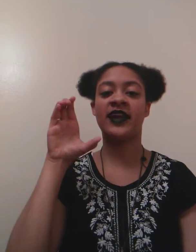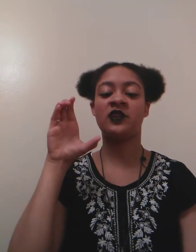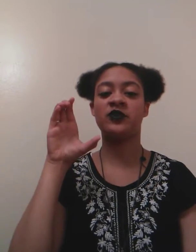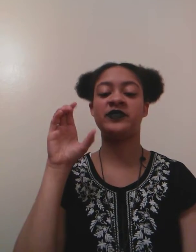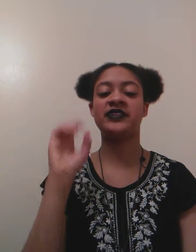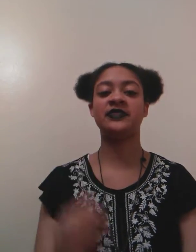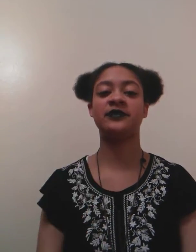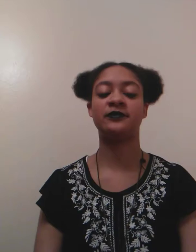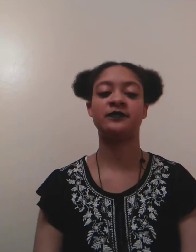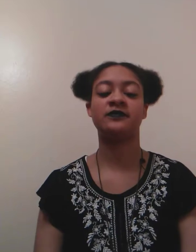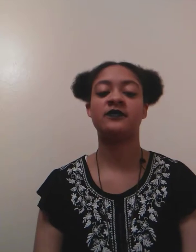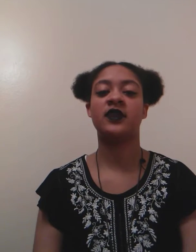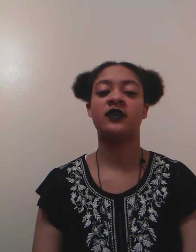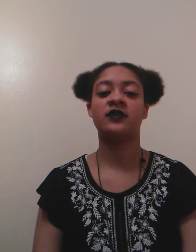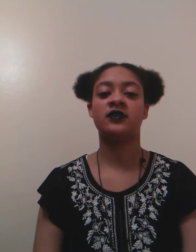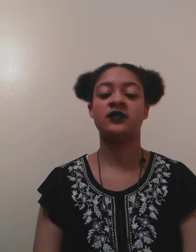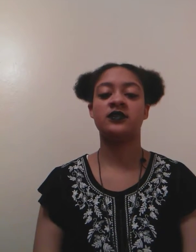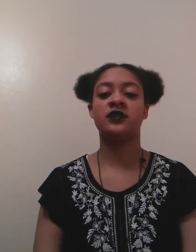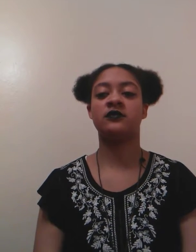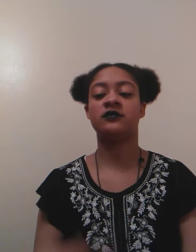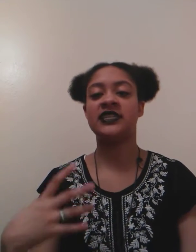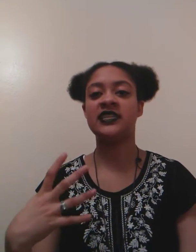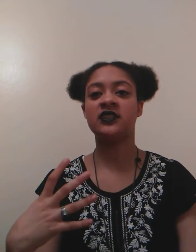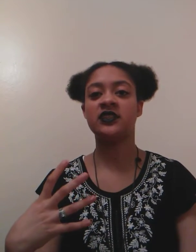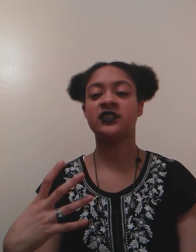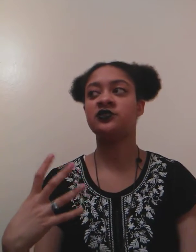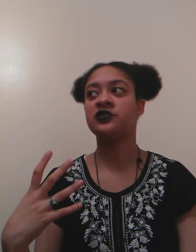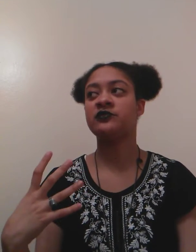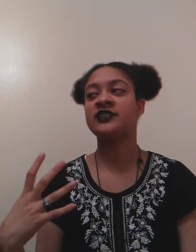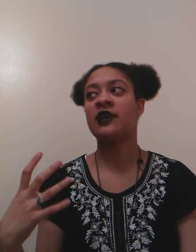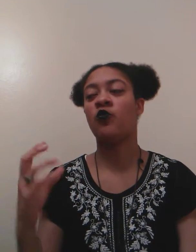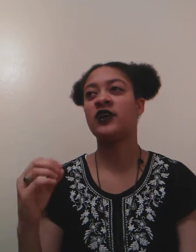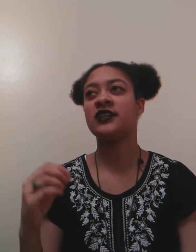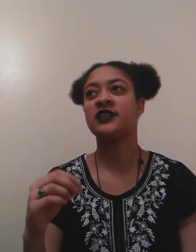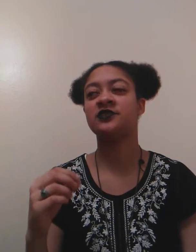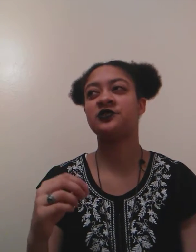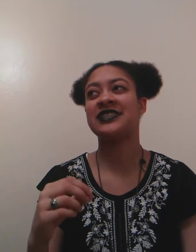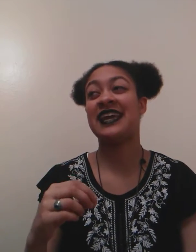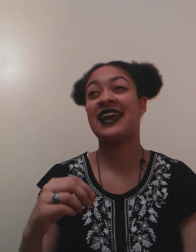back into one big 0. So, in English, usually we say